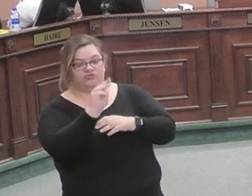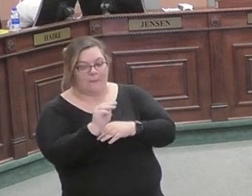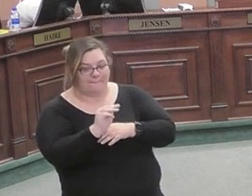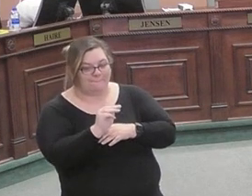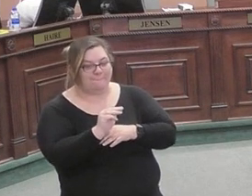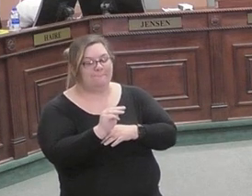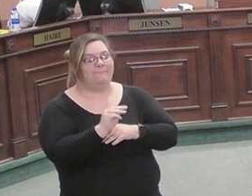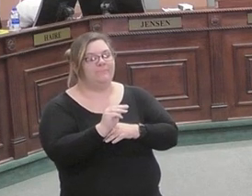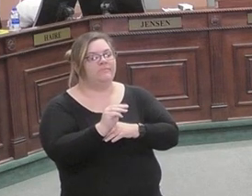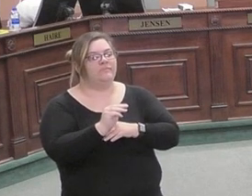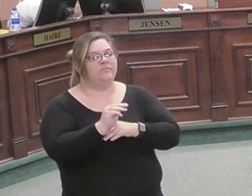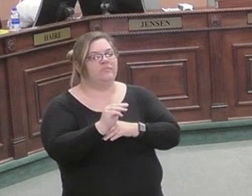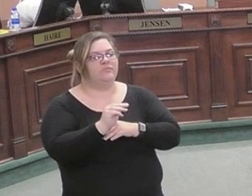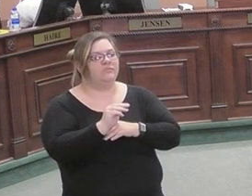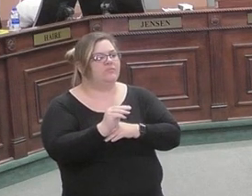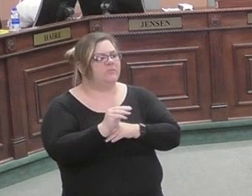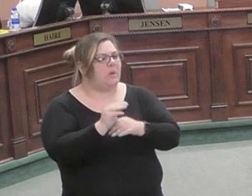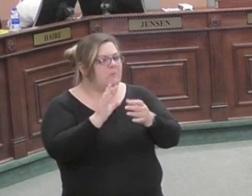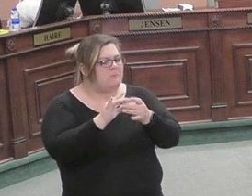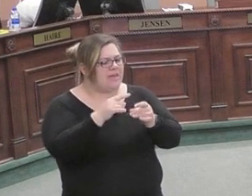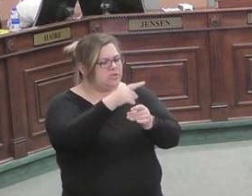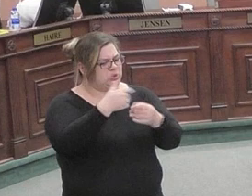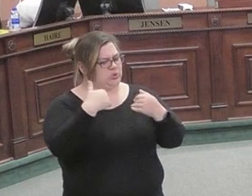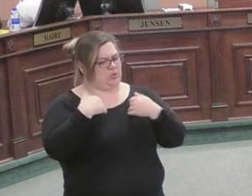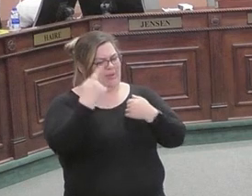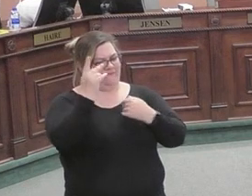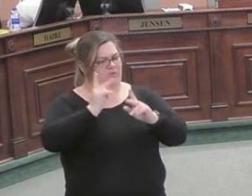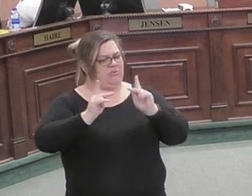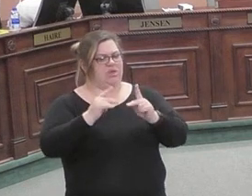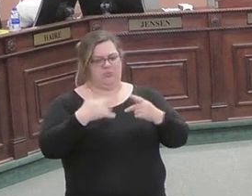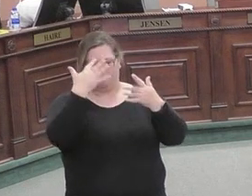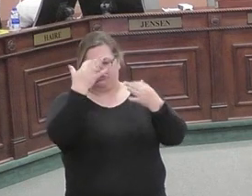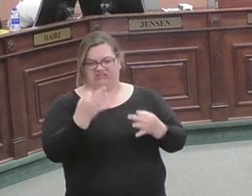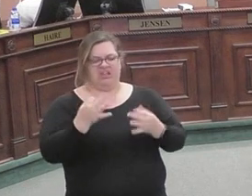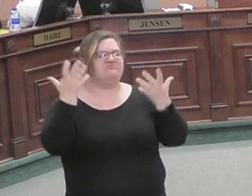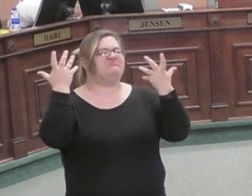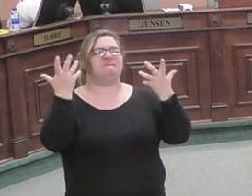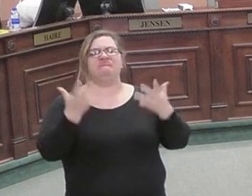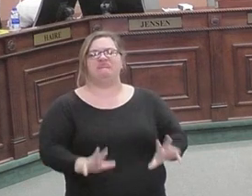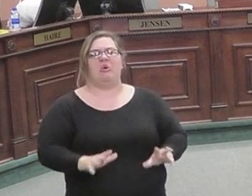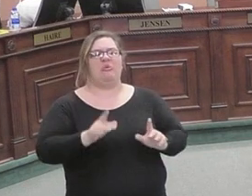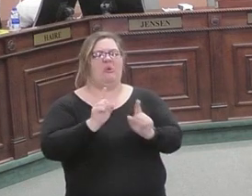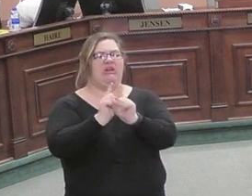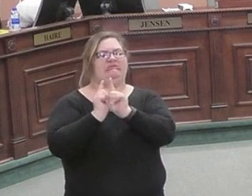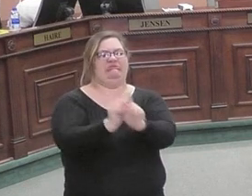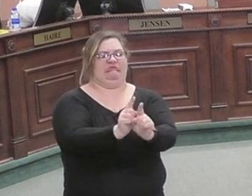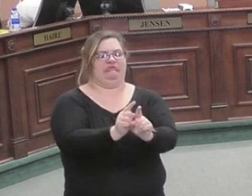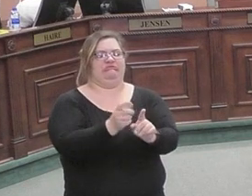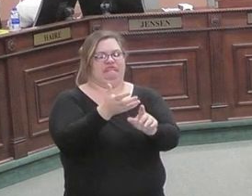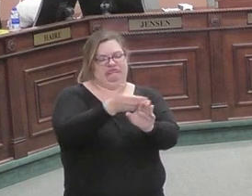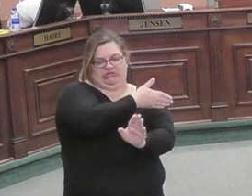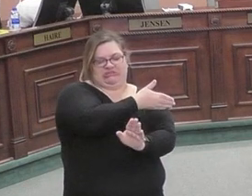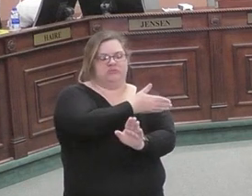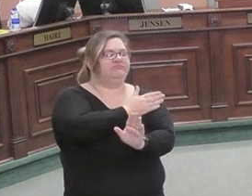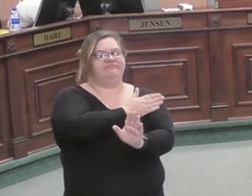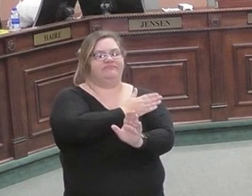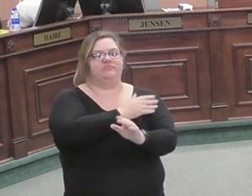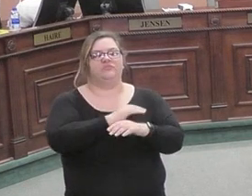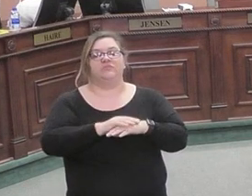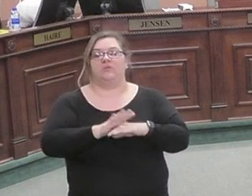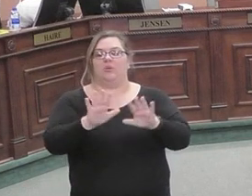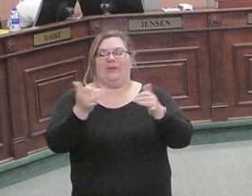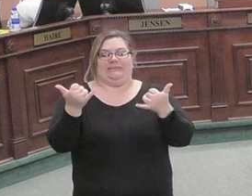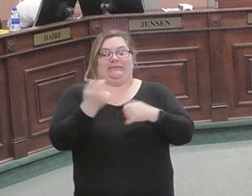people who are not practicing social distancing and getting together in large groups? You've said that, but I'll ask it again because I know you really want to. Well, absolutely. This